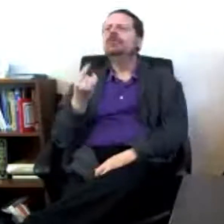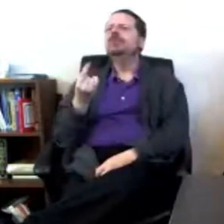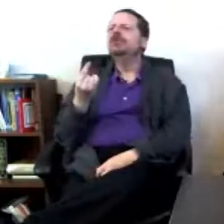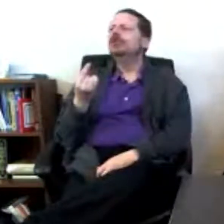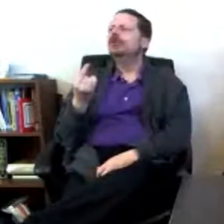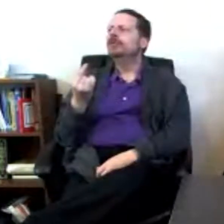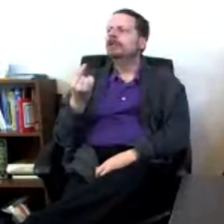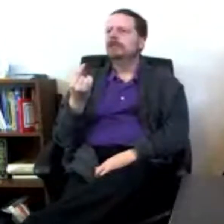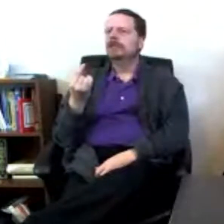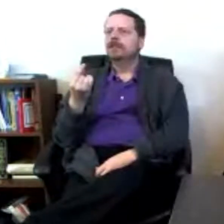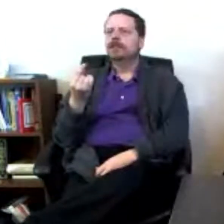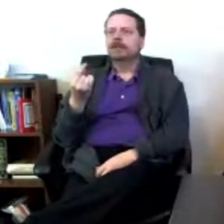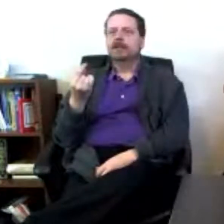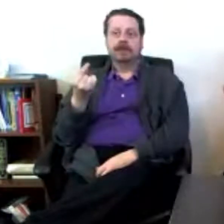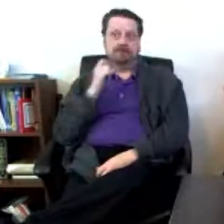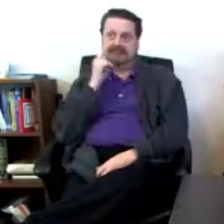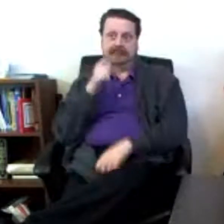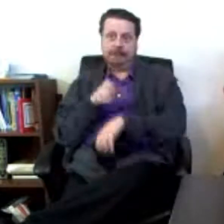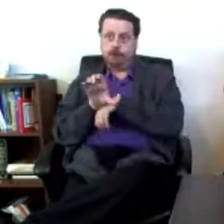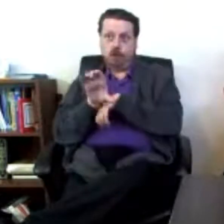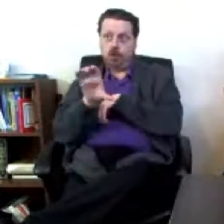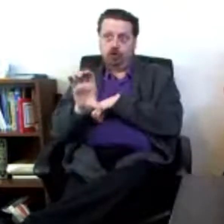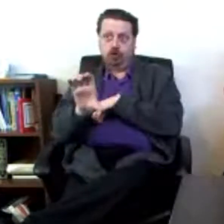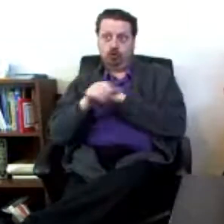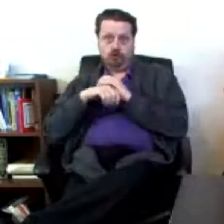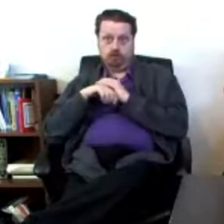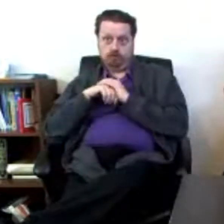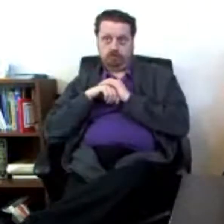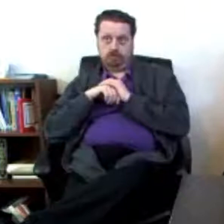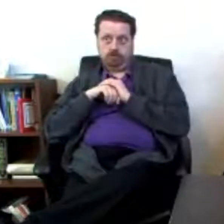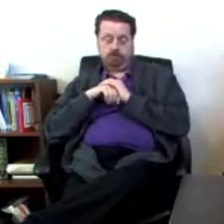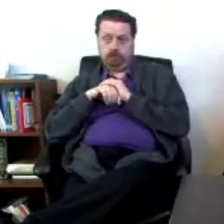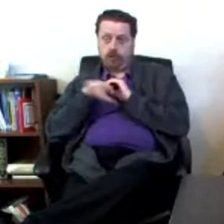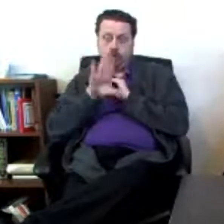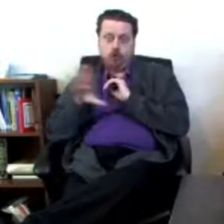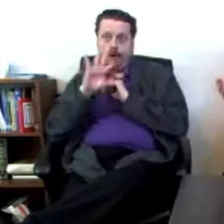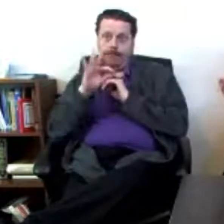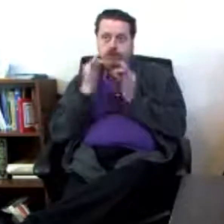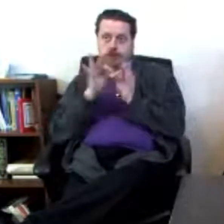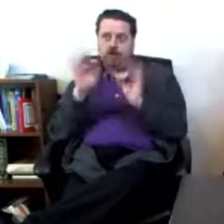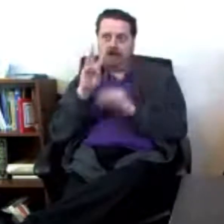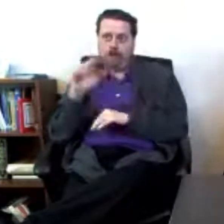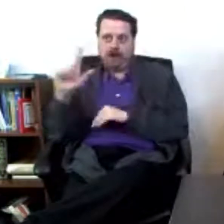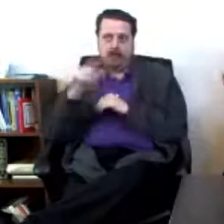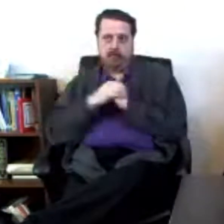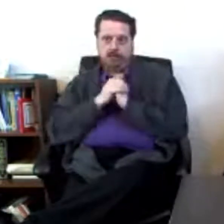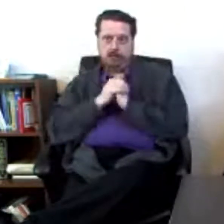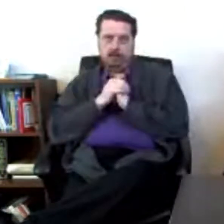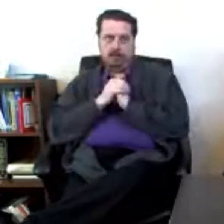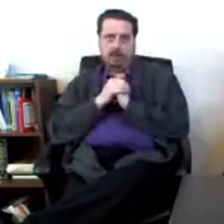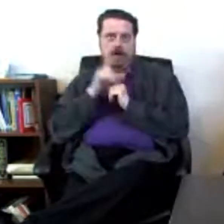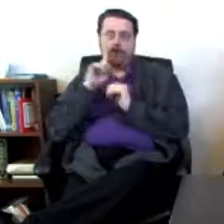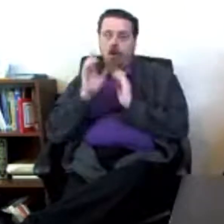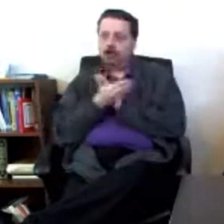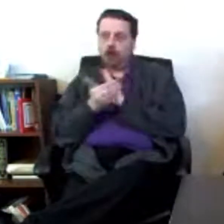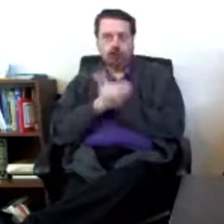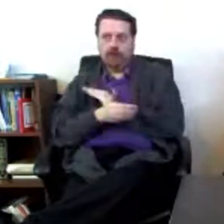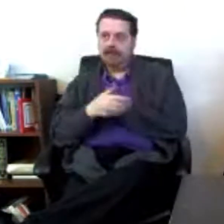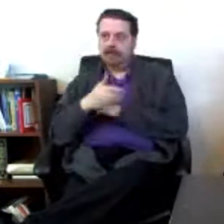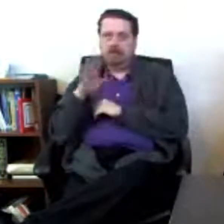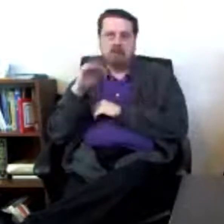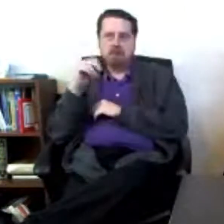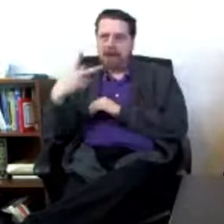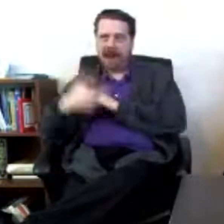I had no power. I didn't force you to follow me, to go for a bank heist or for adultery or for any sin.